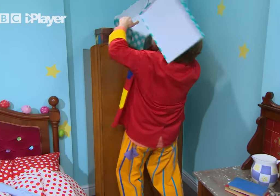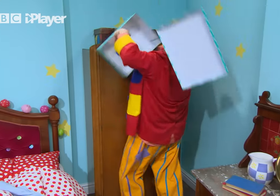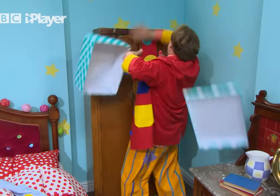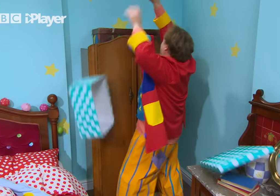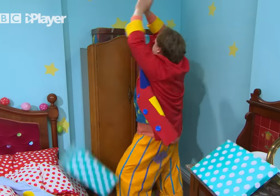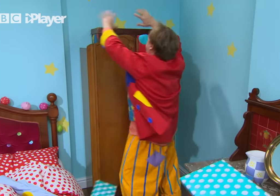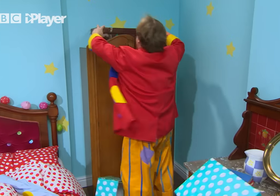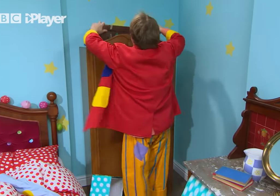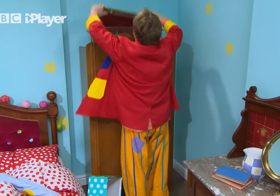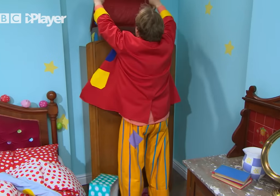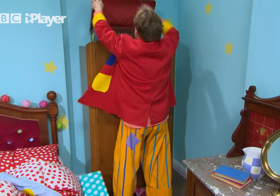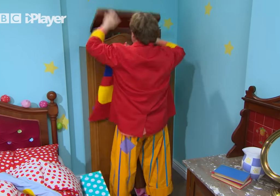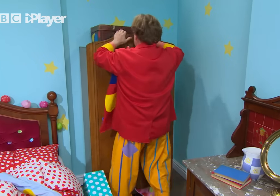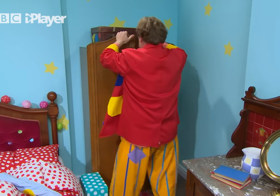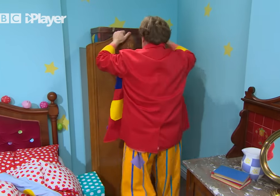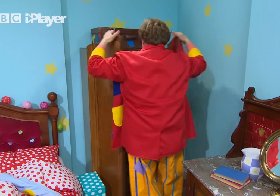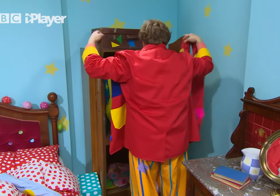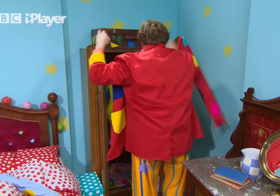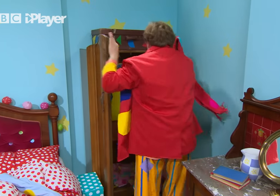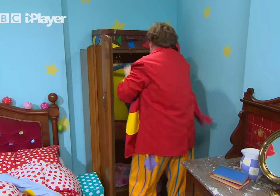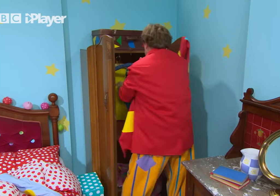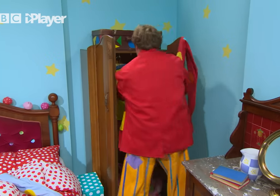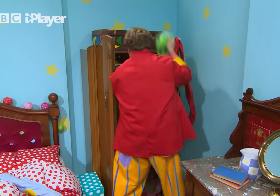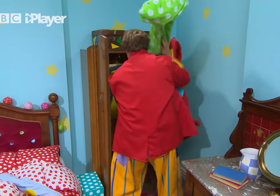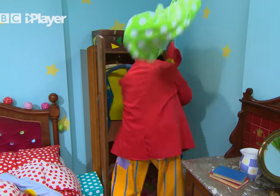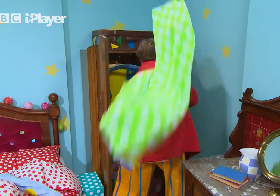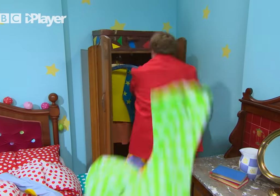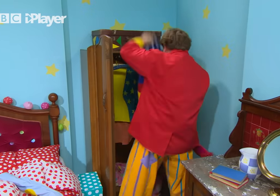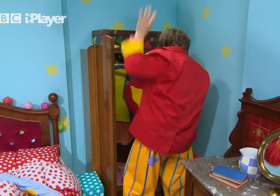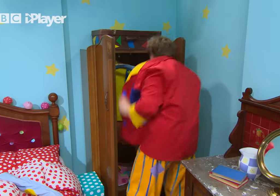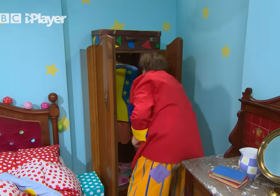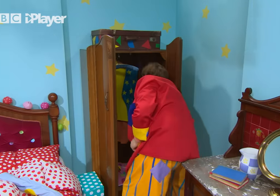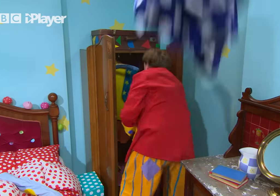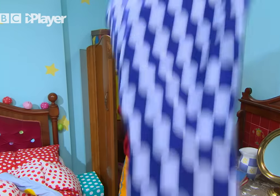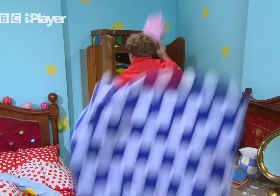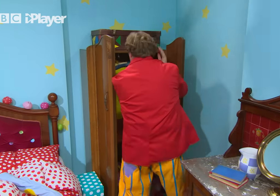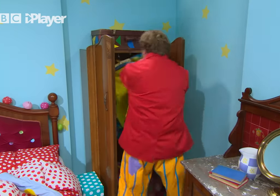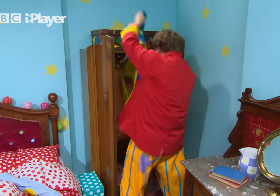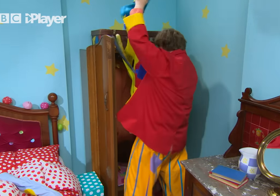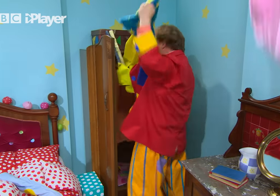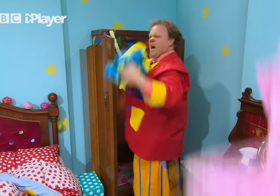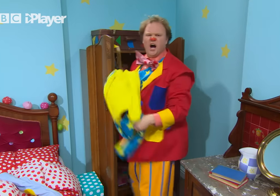Mr. Tumble! Mr. Tumble! Mr.